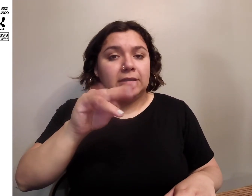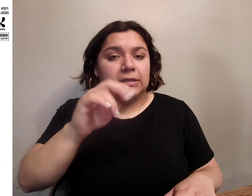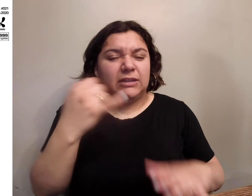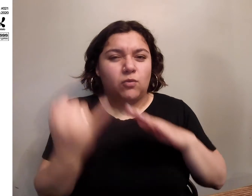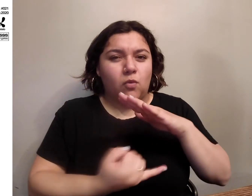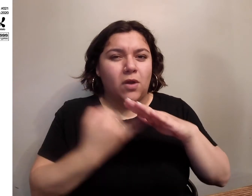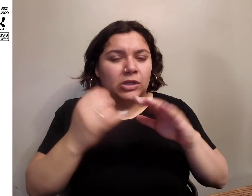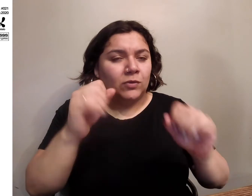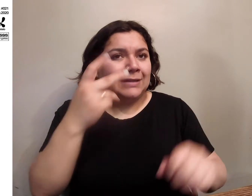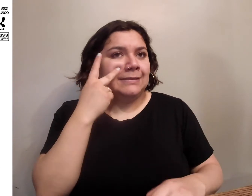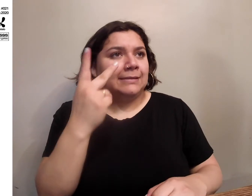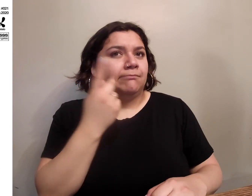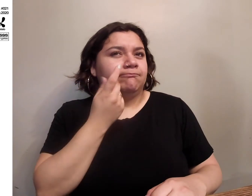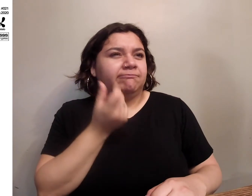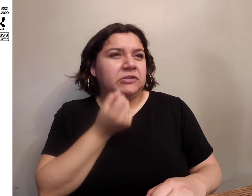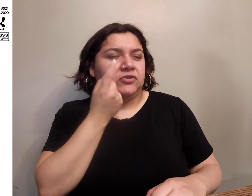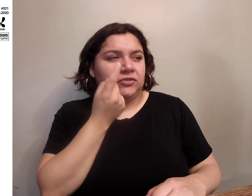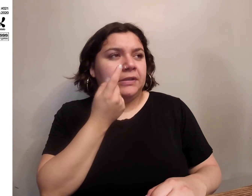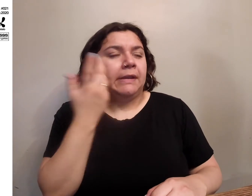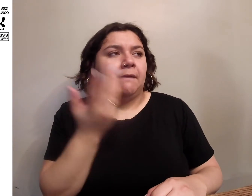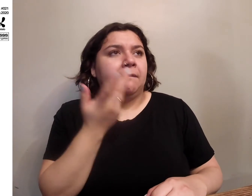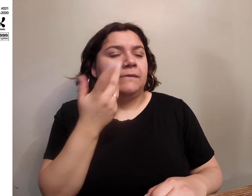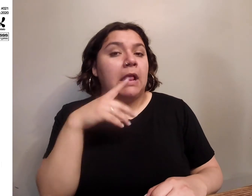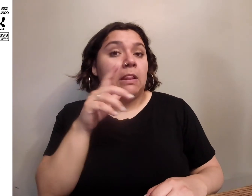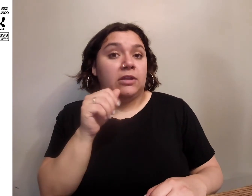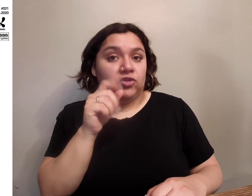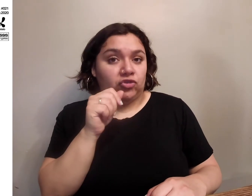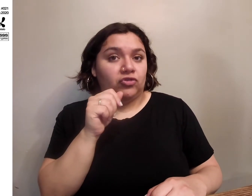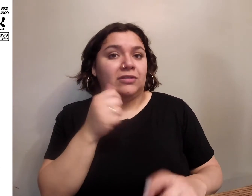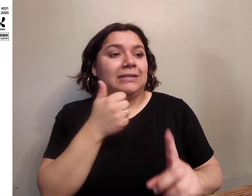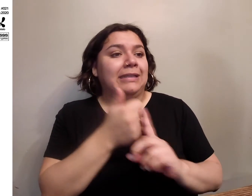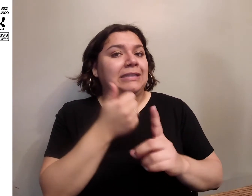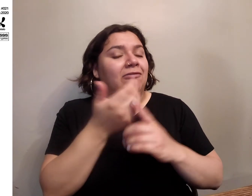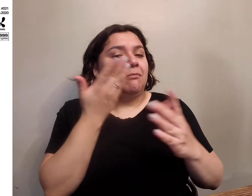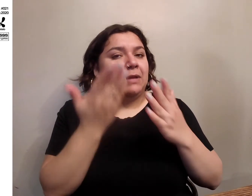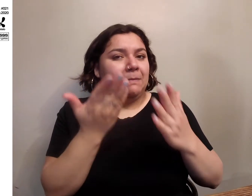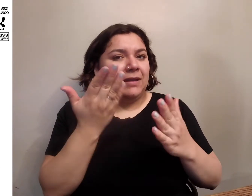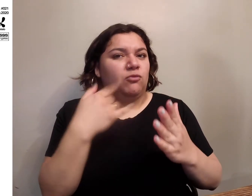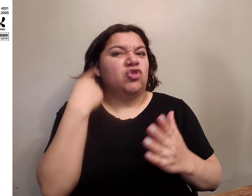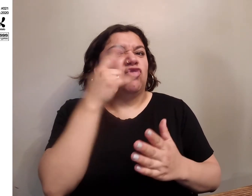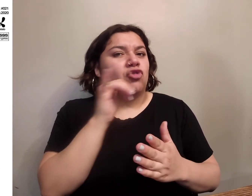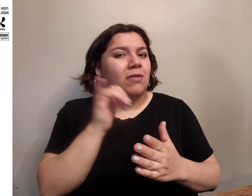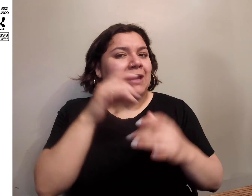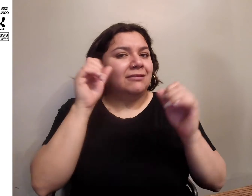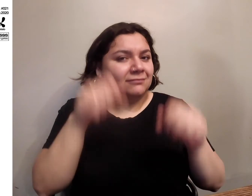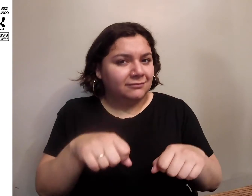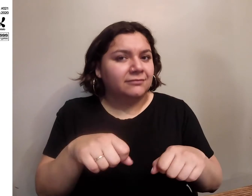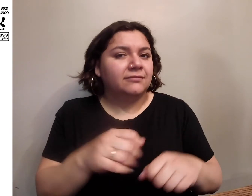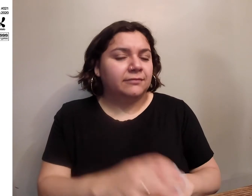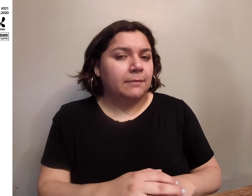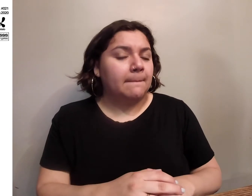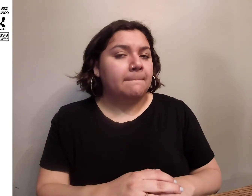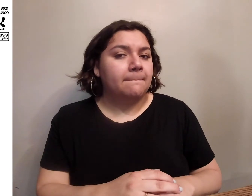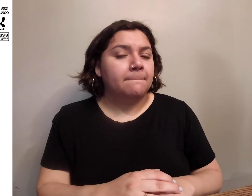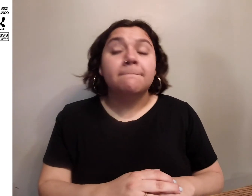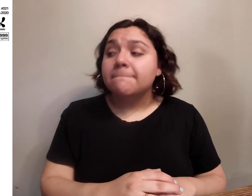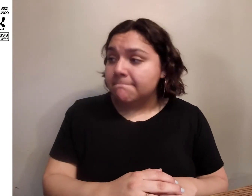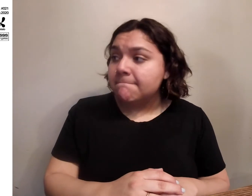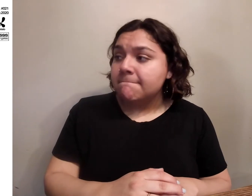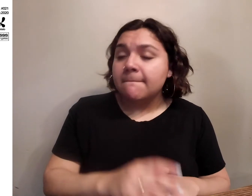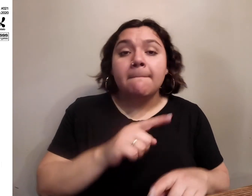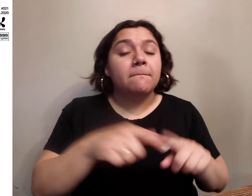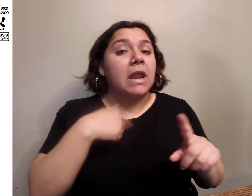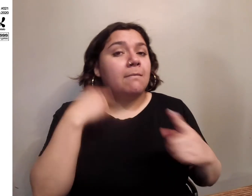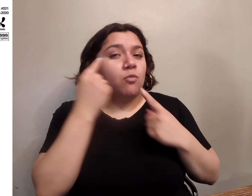glimpse, as it were, of LA as it might have been, but isn't. I'm